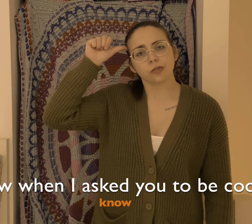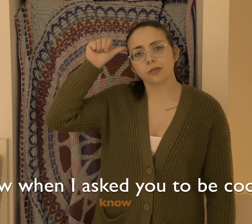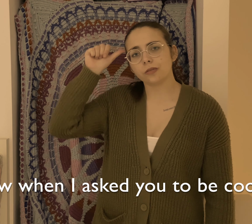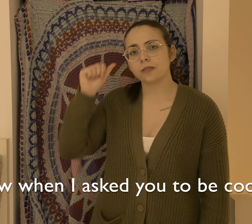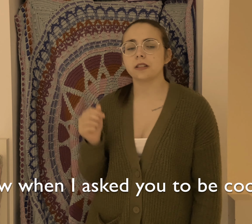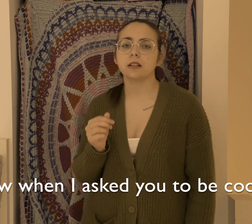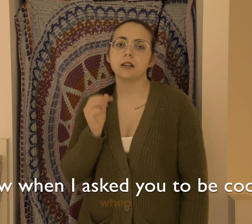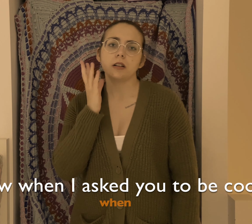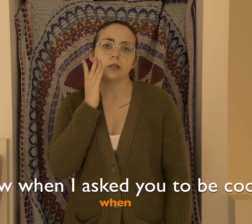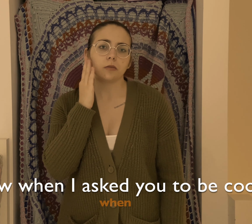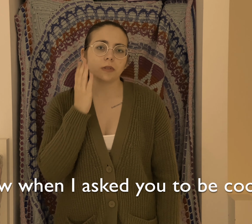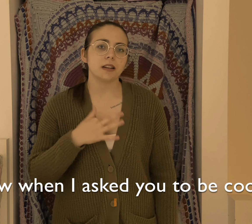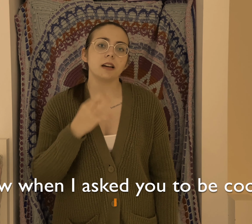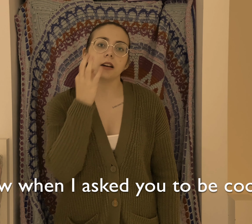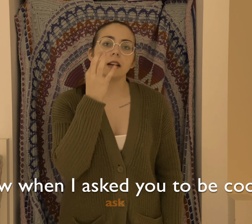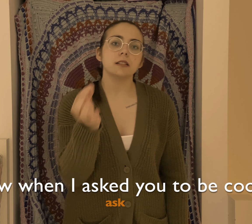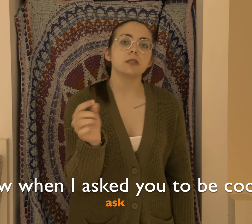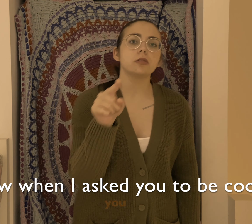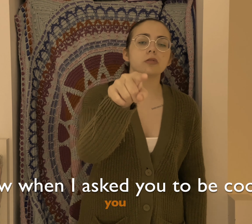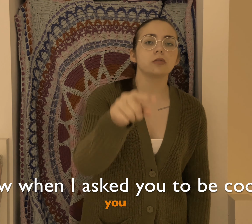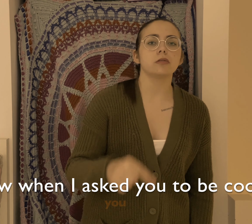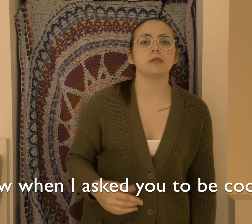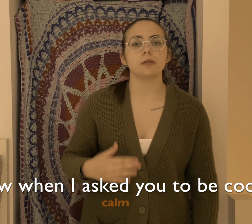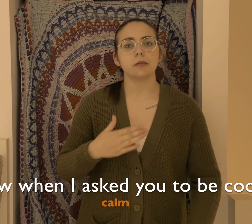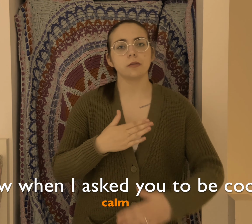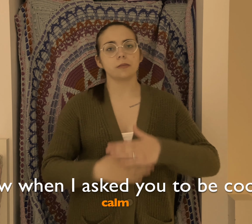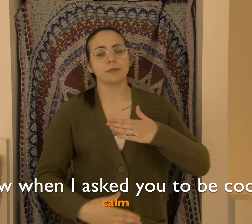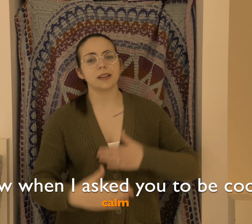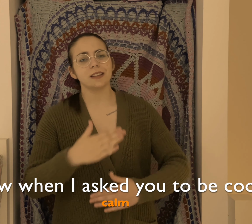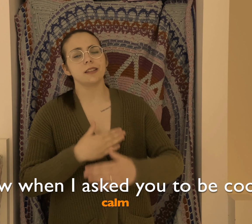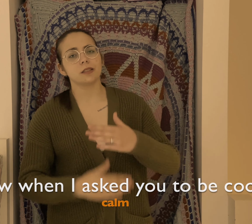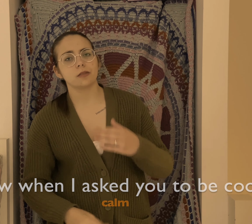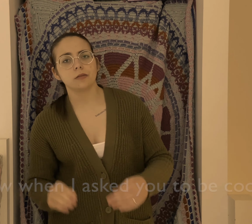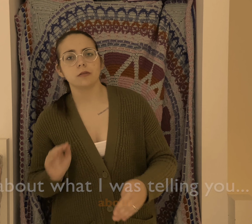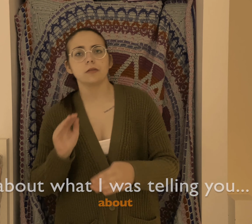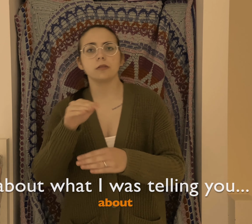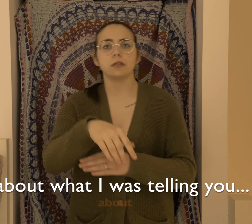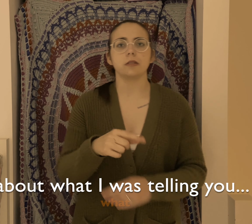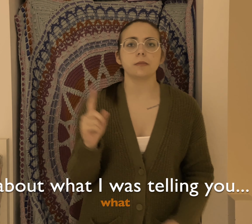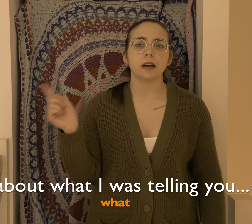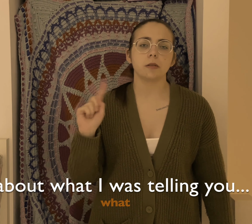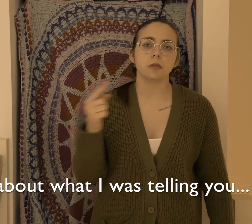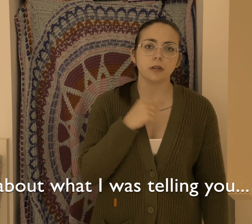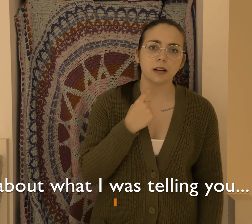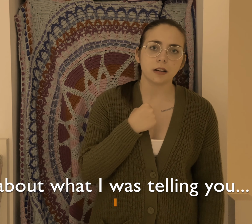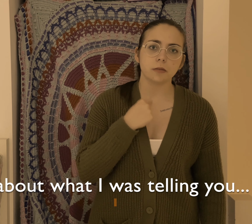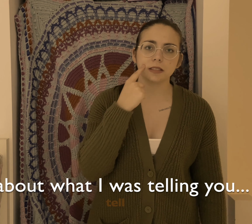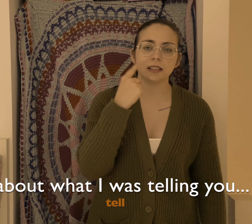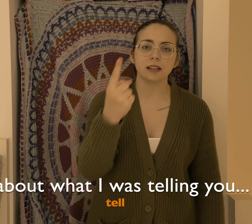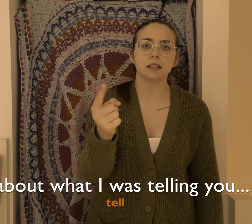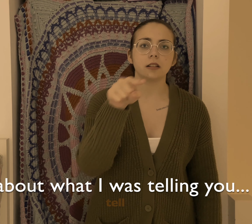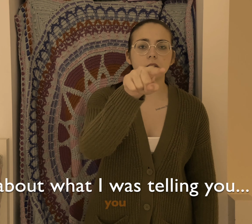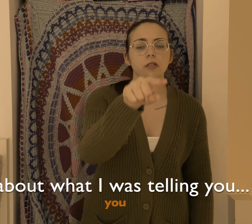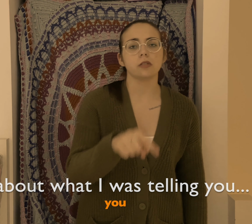when I asked you to be cool About what I was telling you